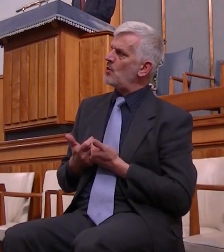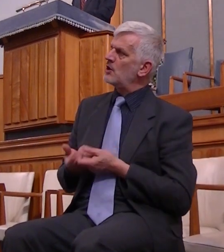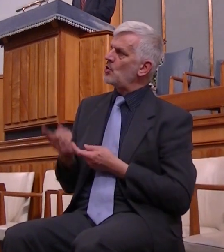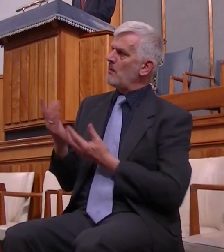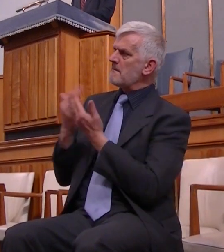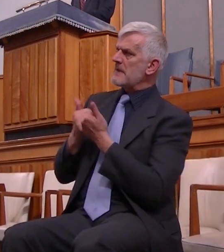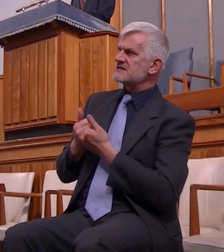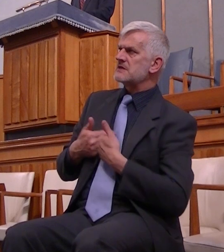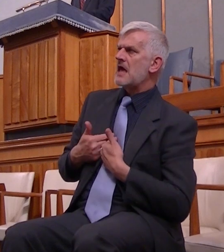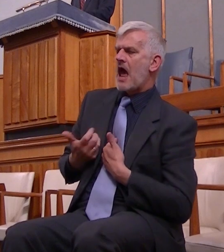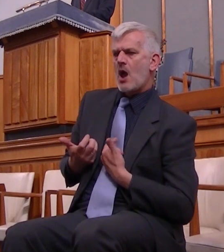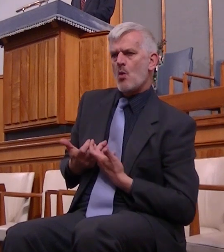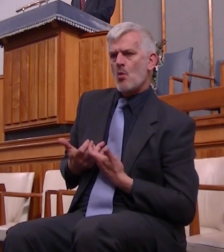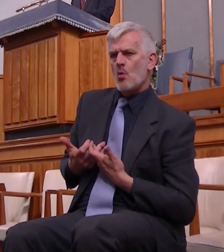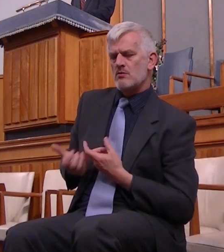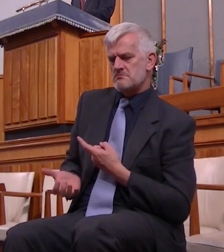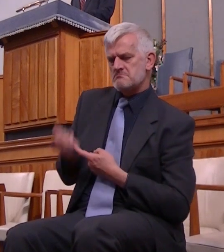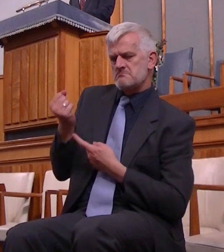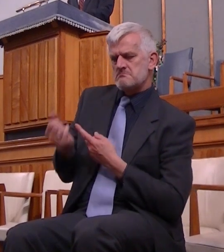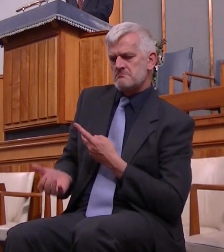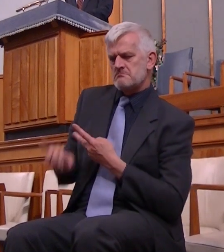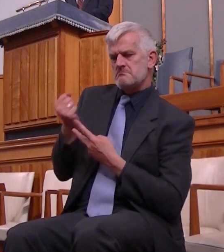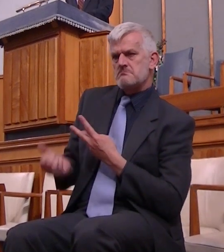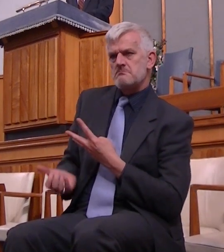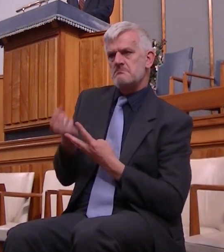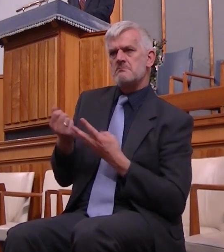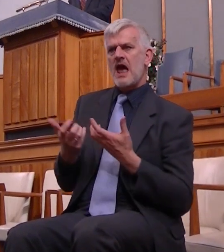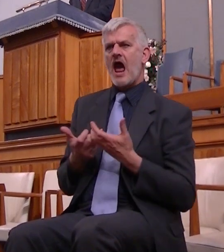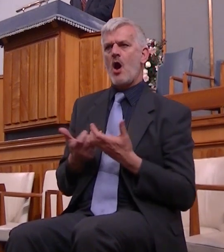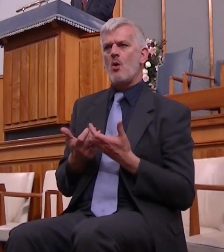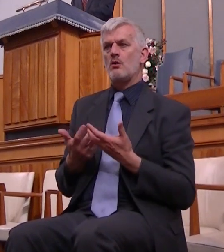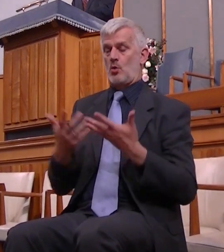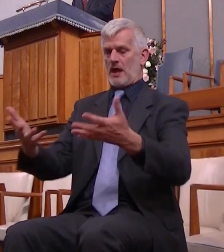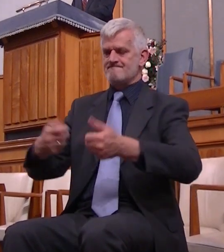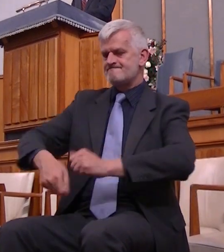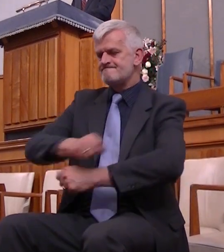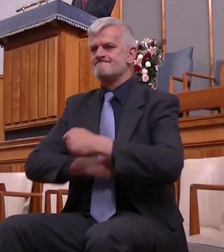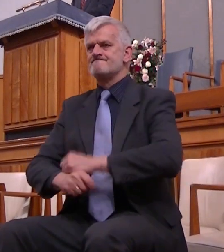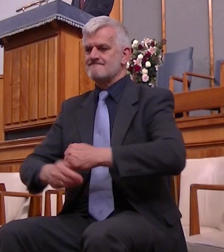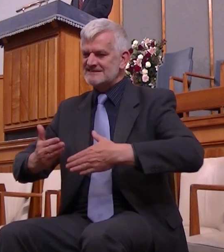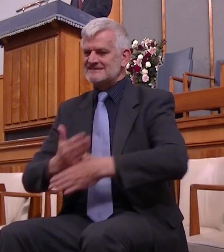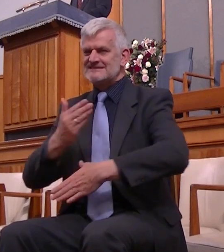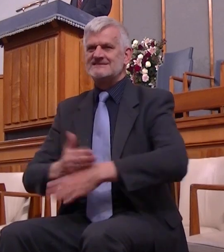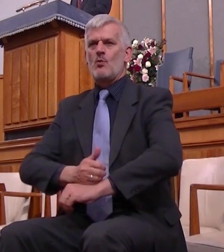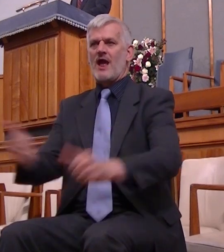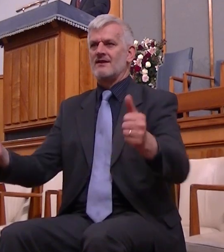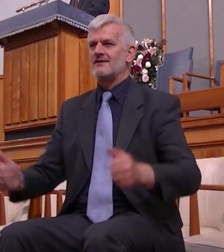for anybody to secure those benefits, well, they'd have to earn them. They'd have to perform